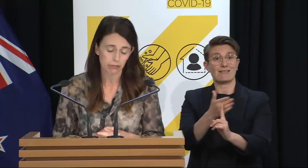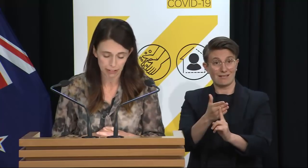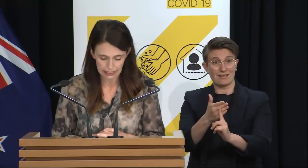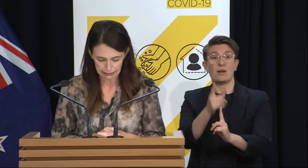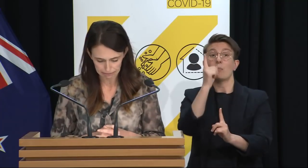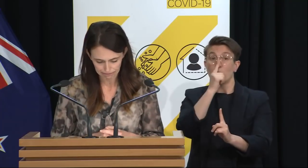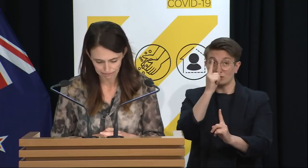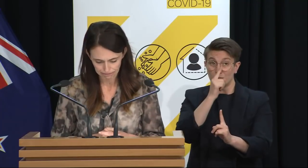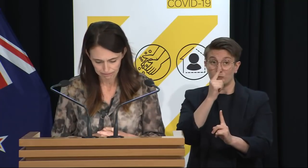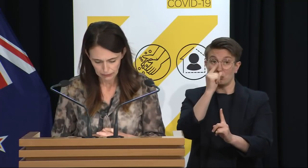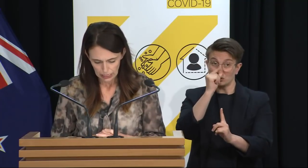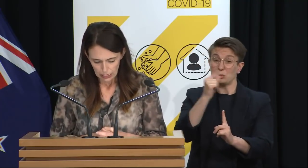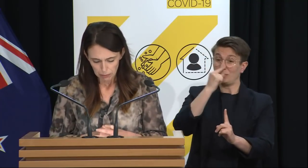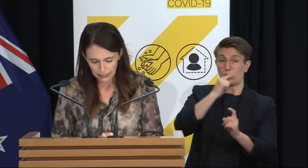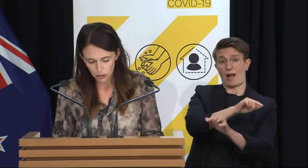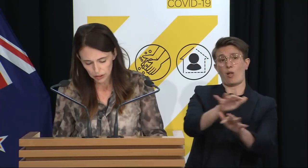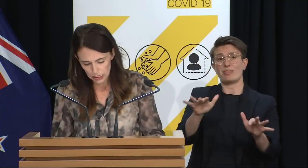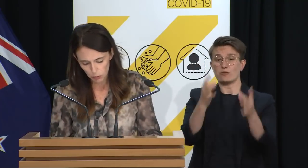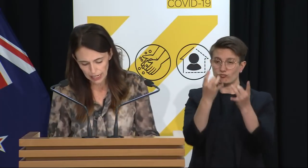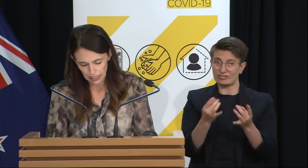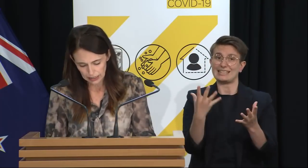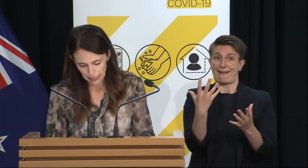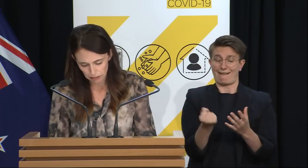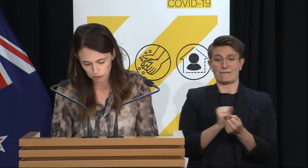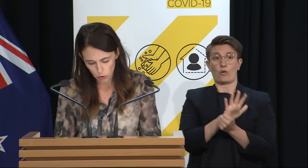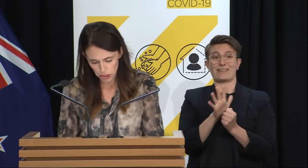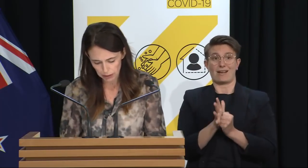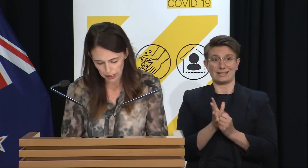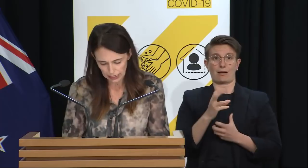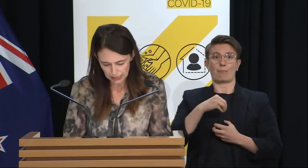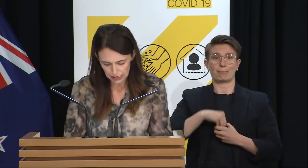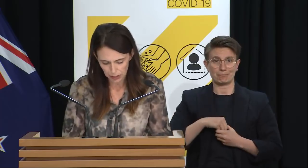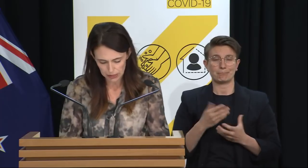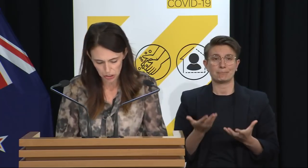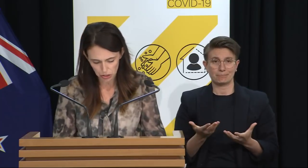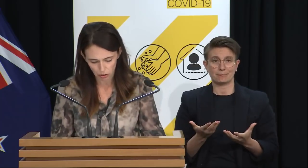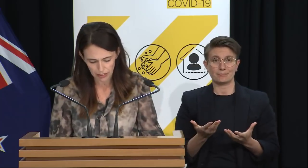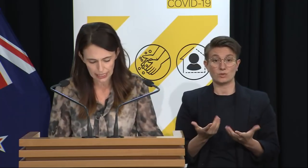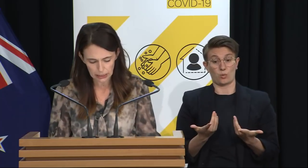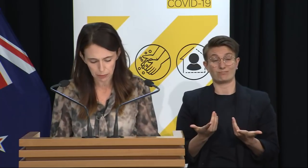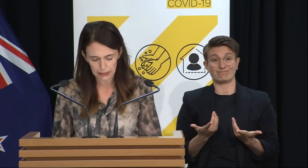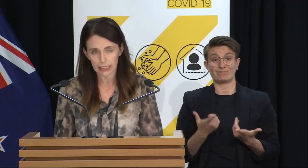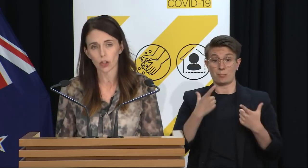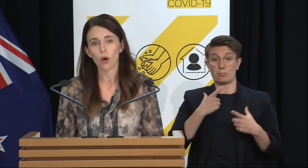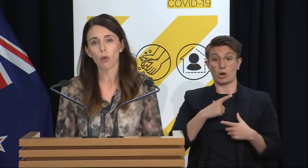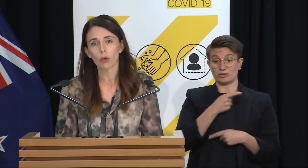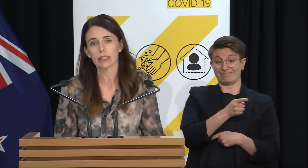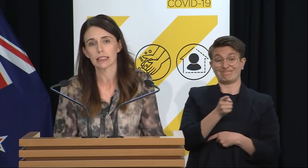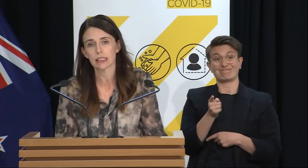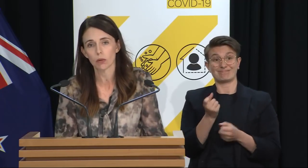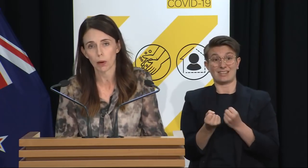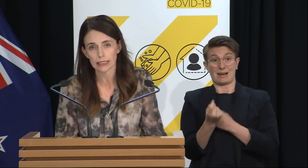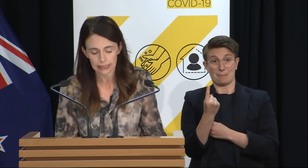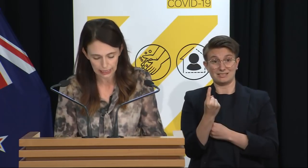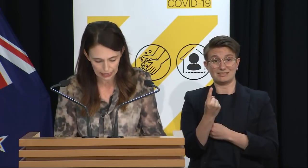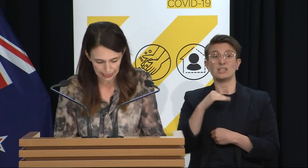already infected. Based on this, we are in the unfortunate but necessary position of needing to protect